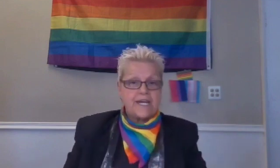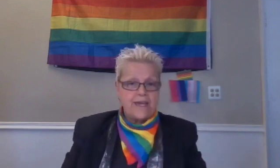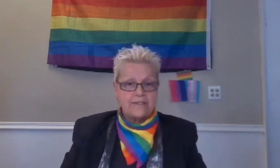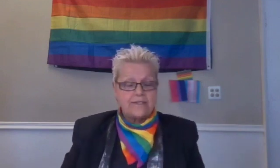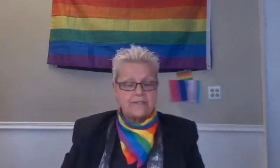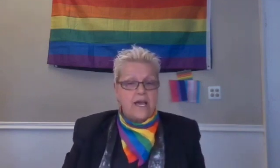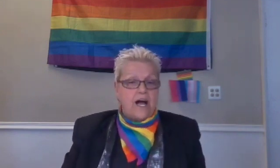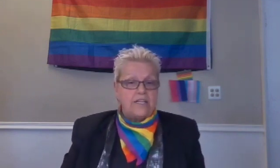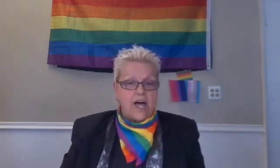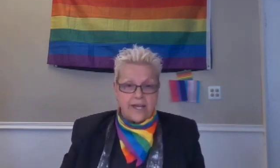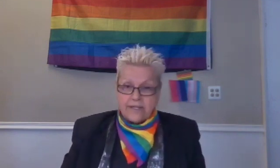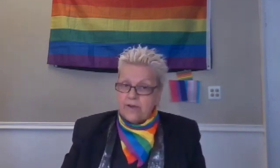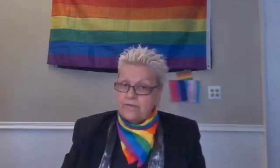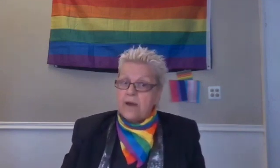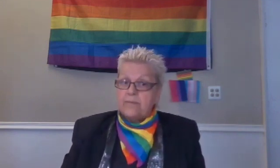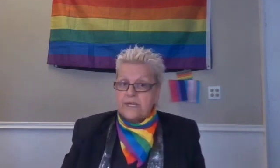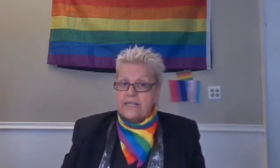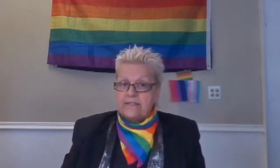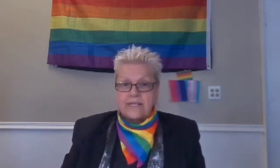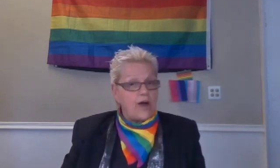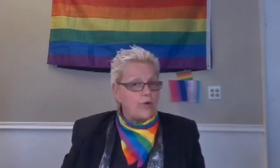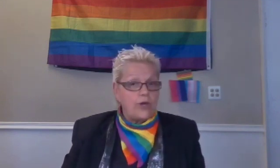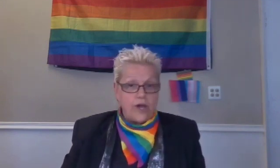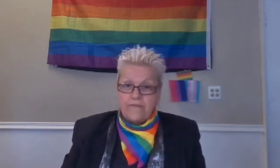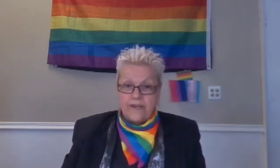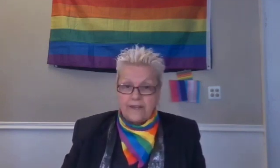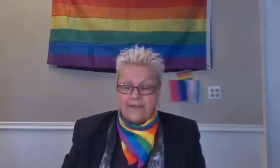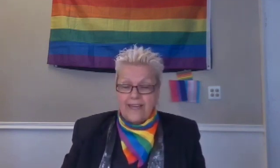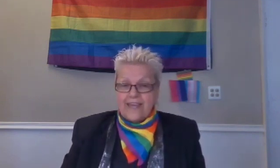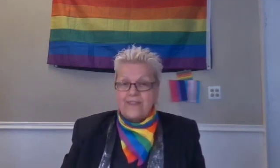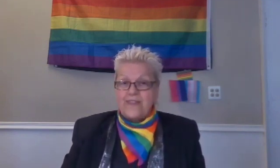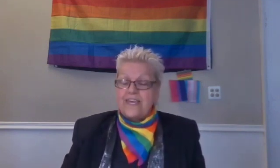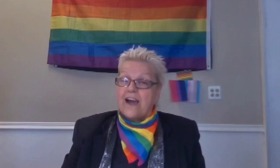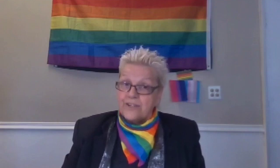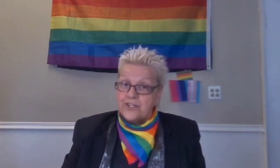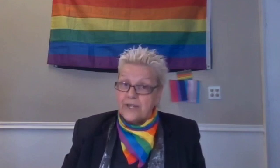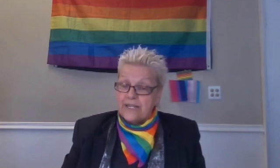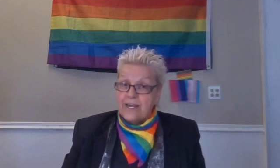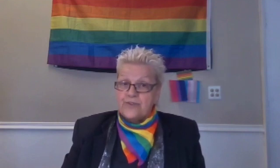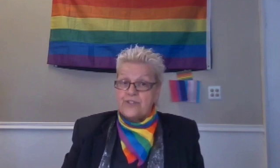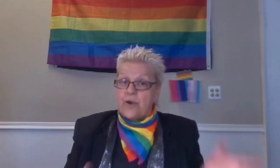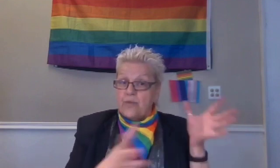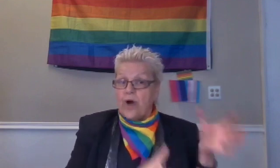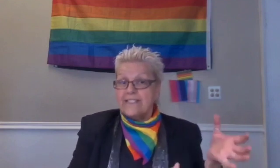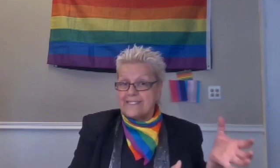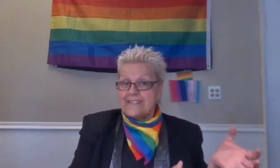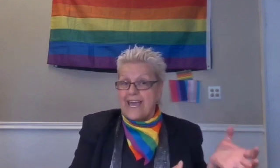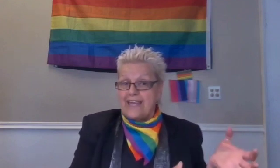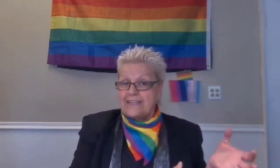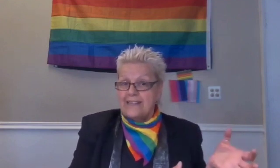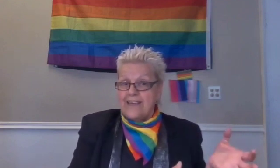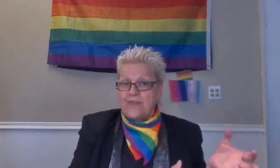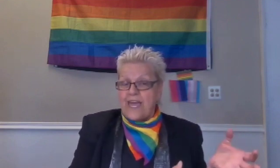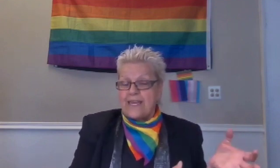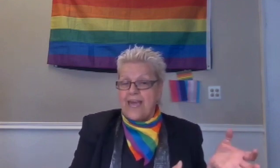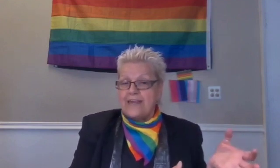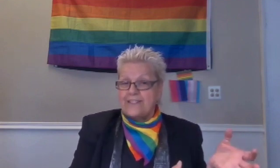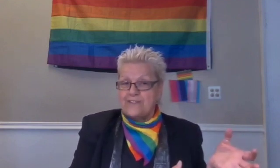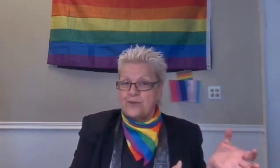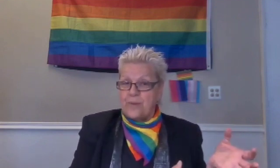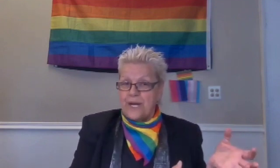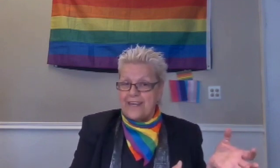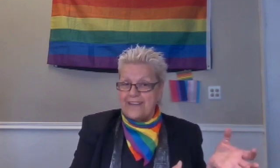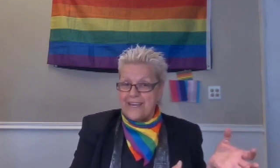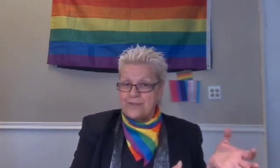several states. A lot of companies are all over the country. So in one state, they